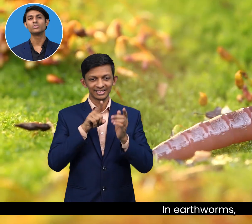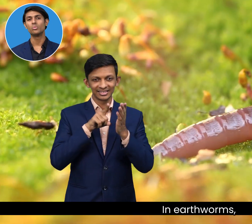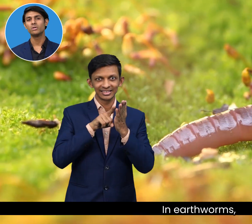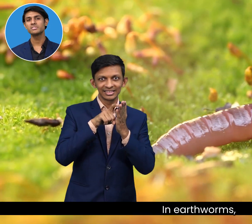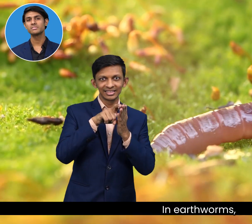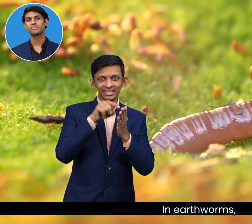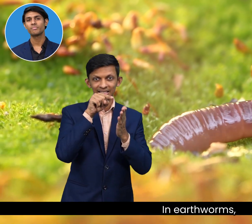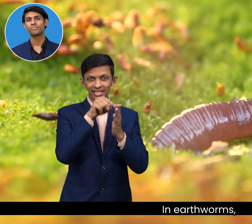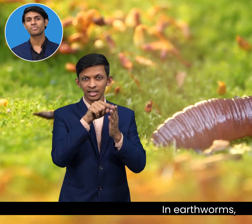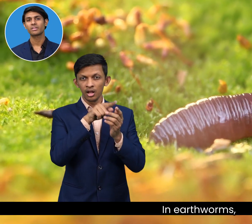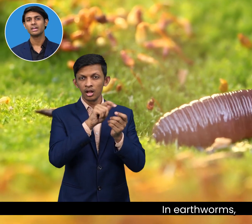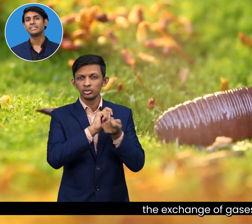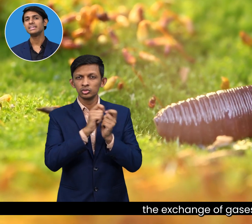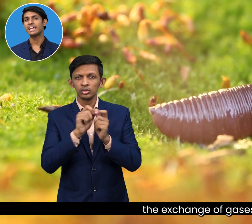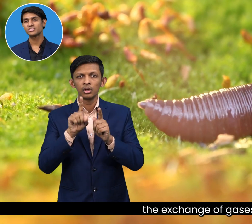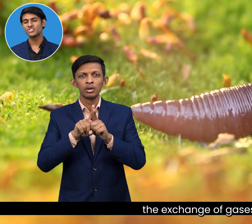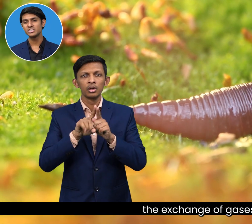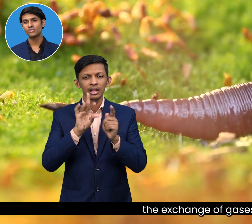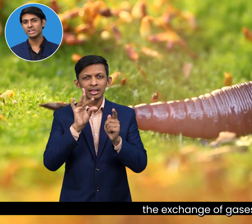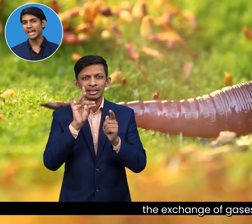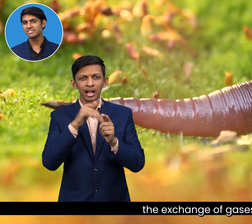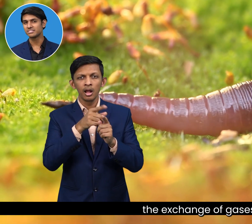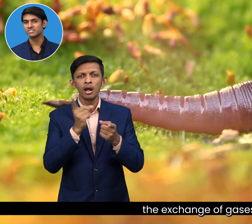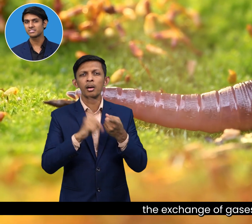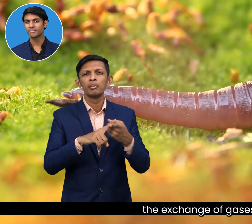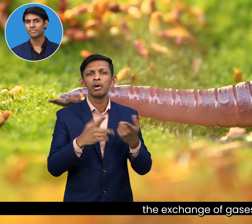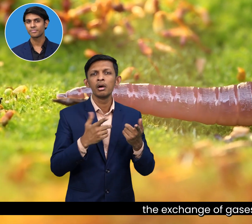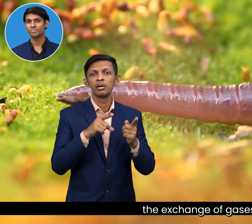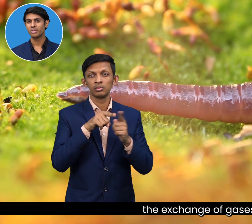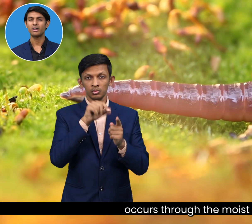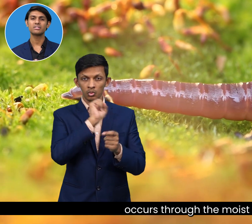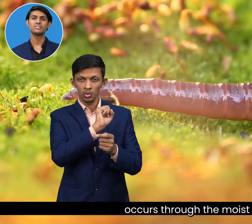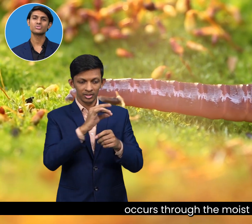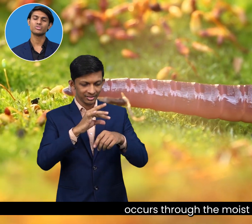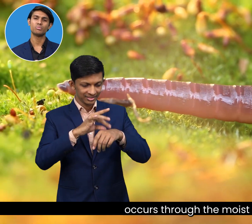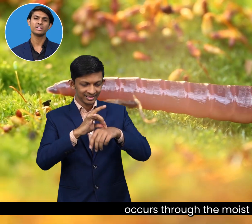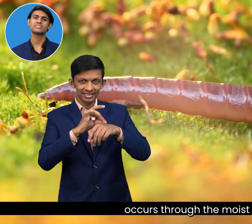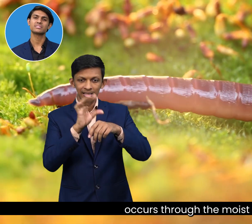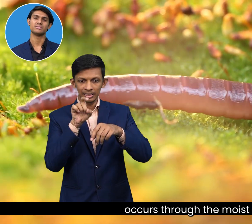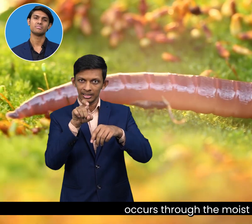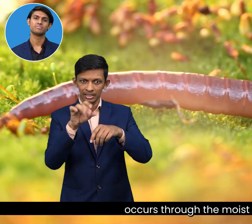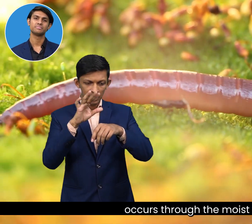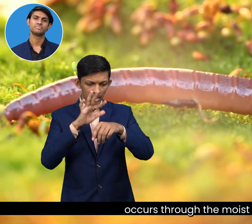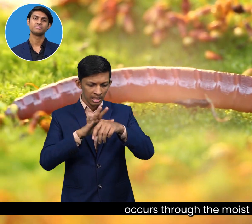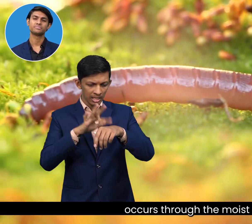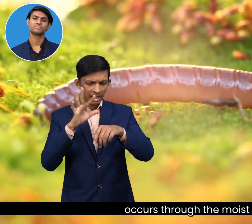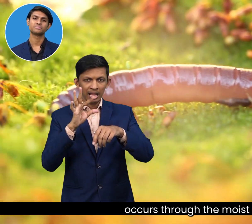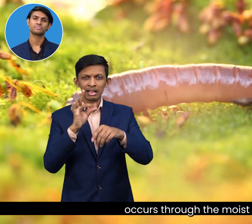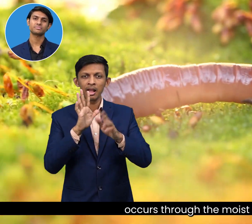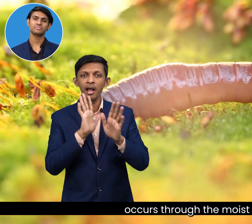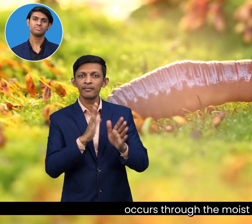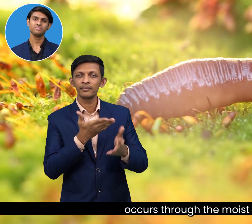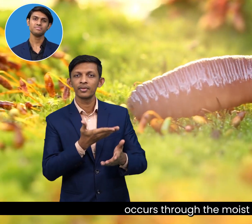In earthworms, the exchange of gases occurs through the moist skin.